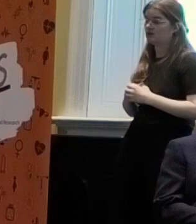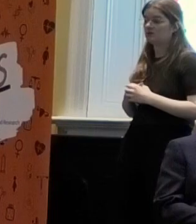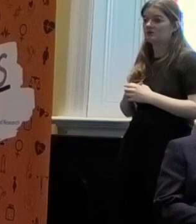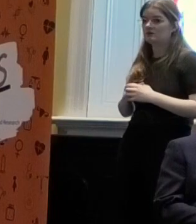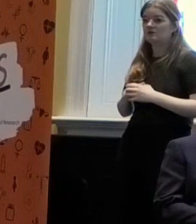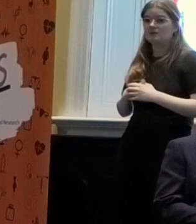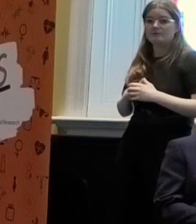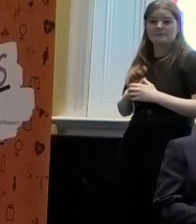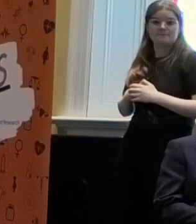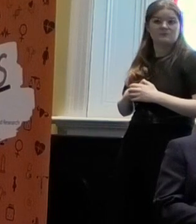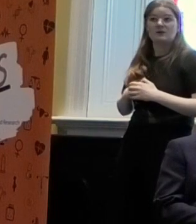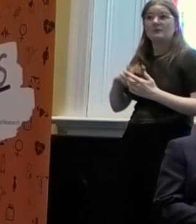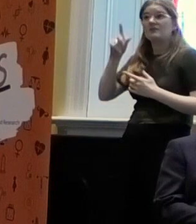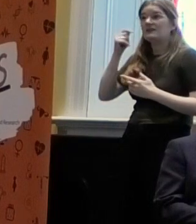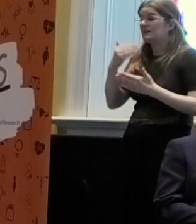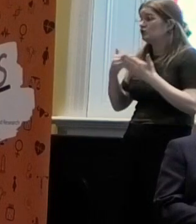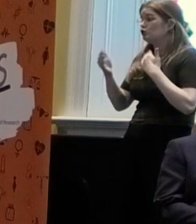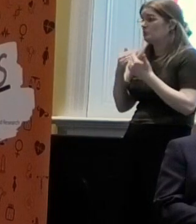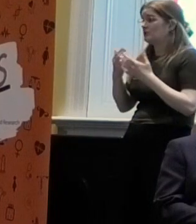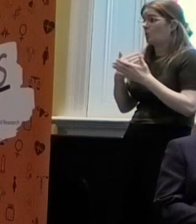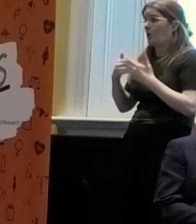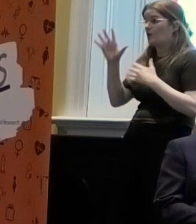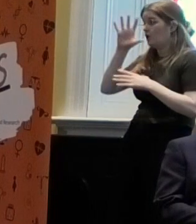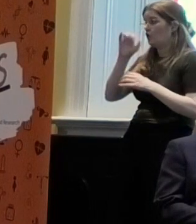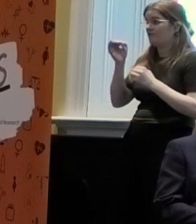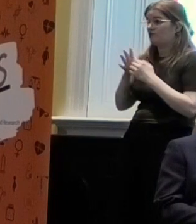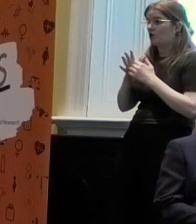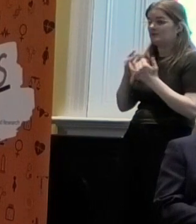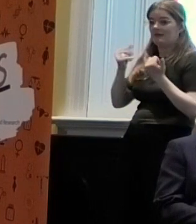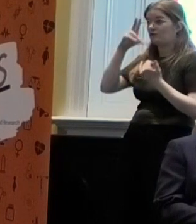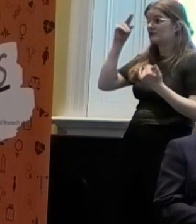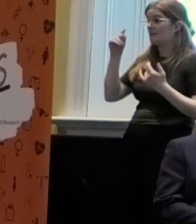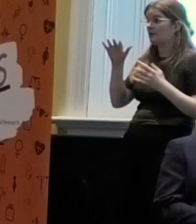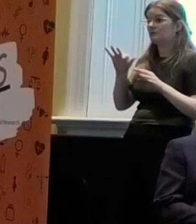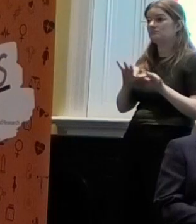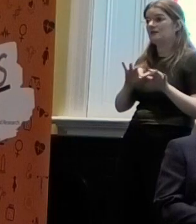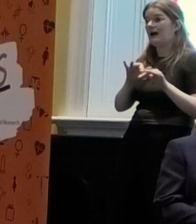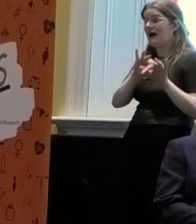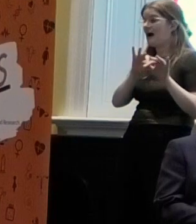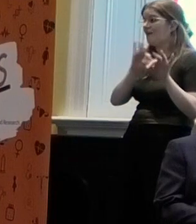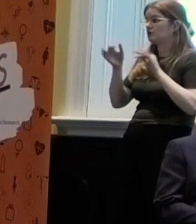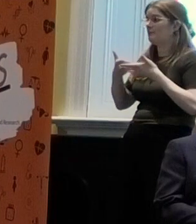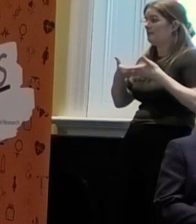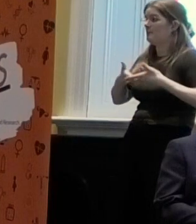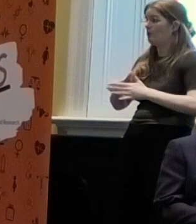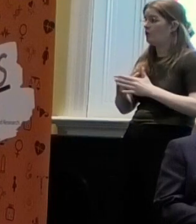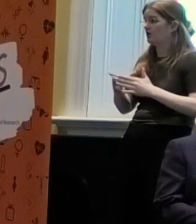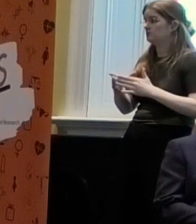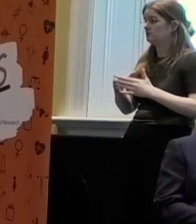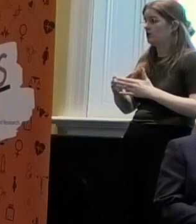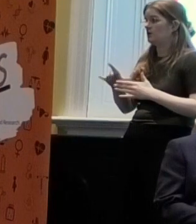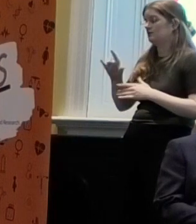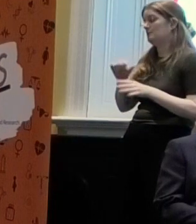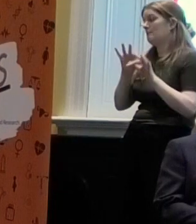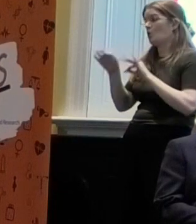think all the time, regardless of what we are looking at, for example, postnatal hubs where women